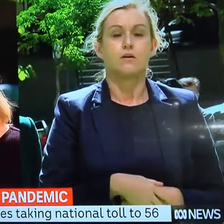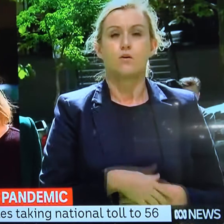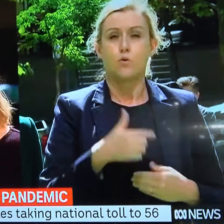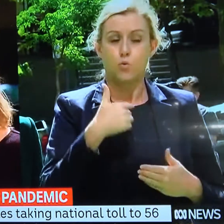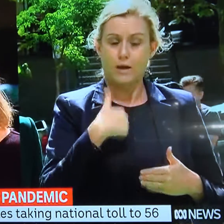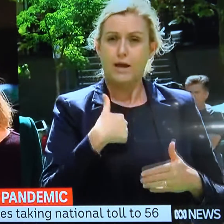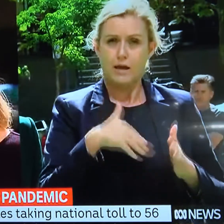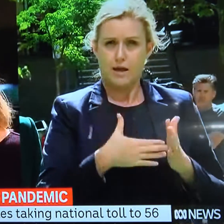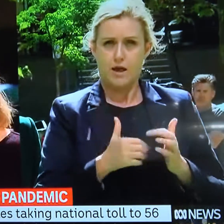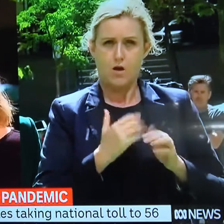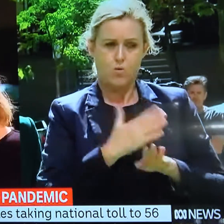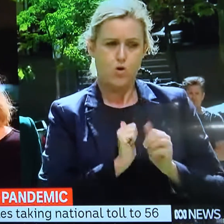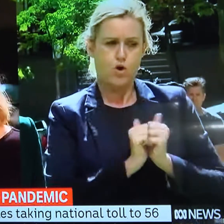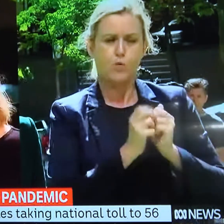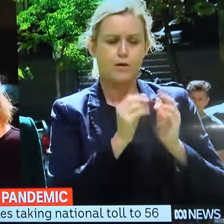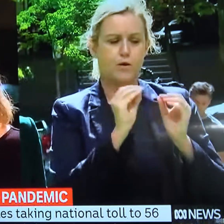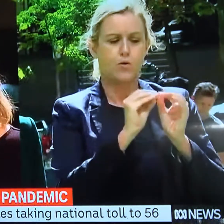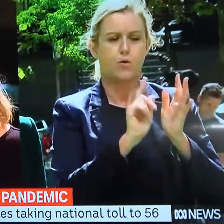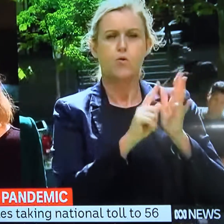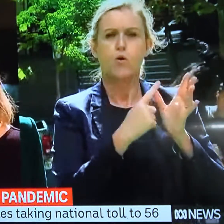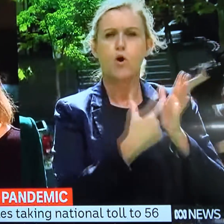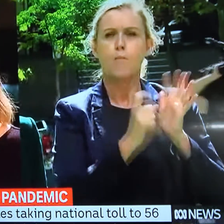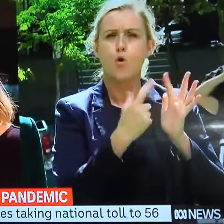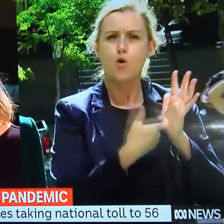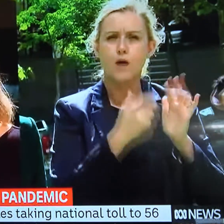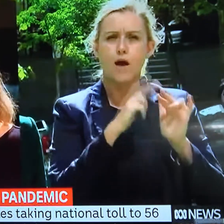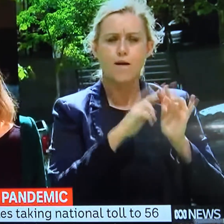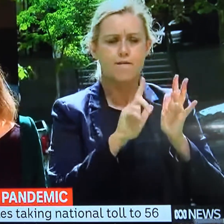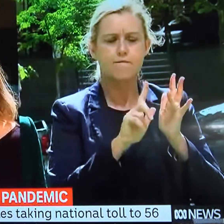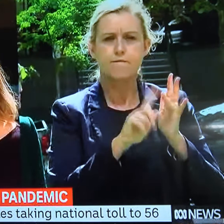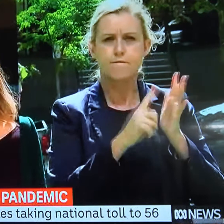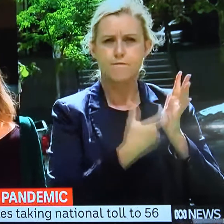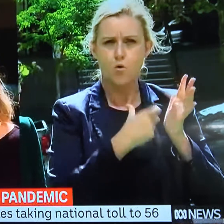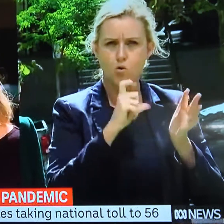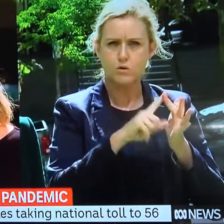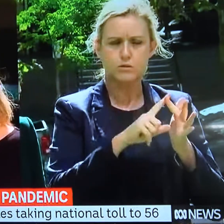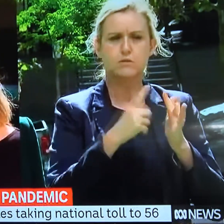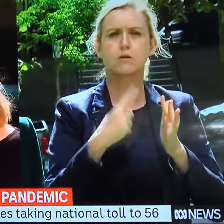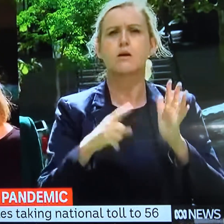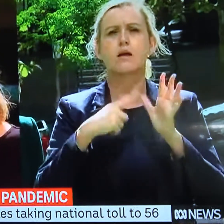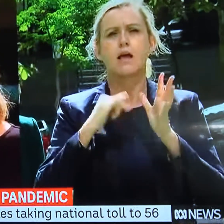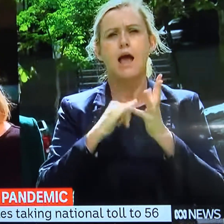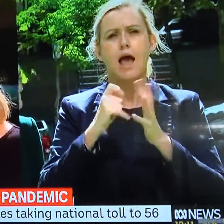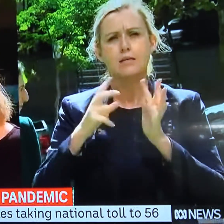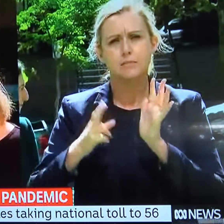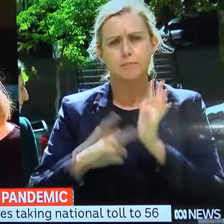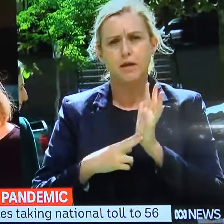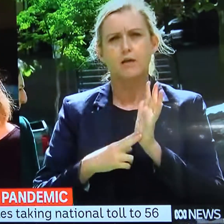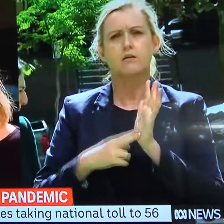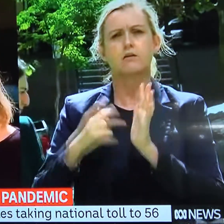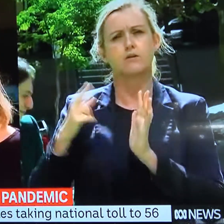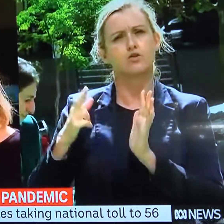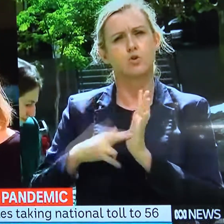to say we're working cooperatively with Border Force, Aspen and New South Wales Health. There's